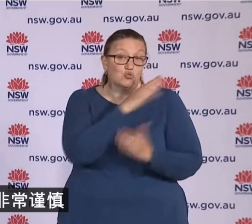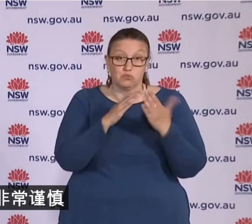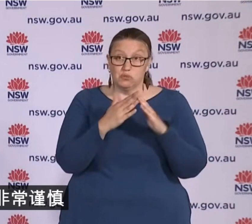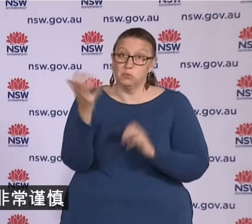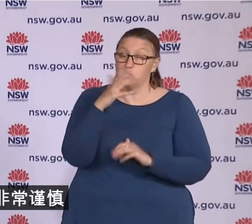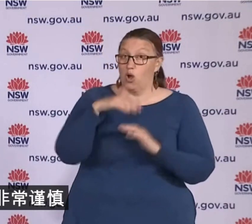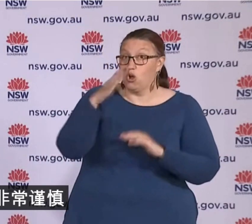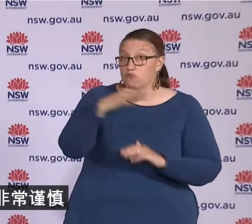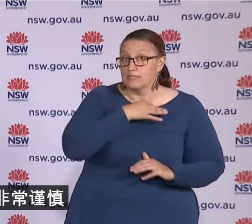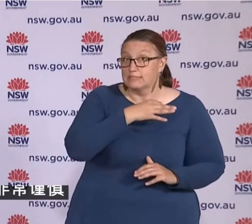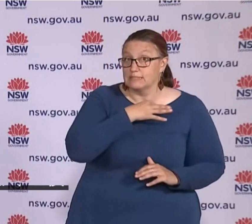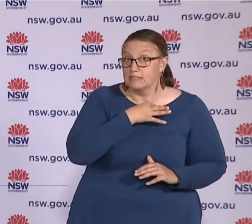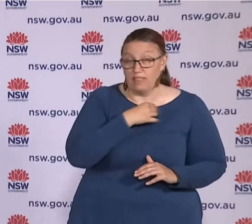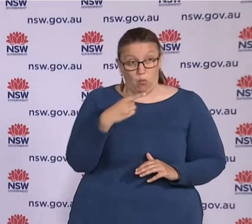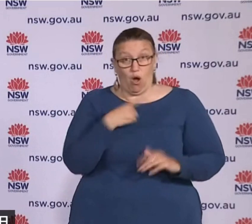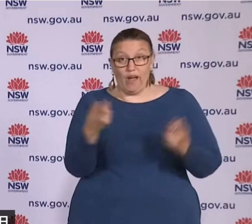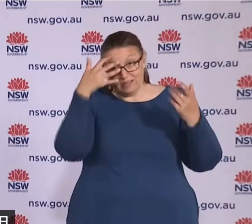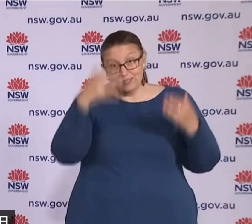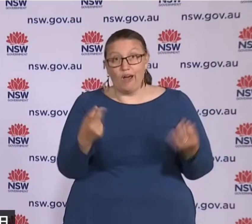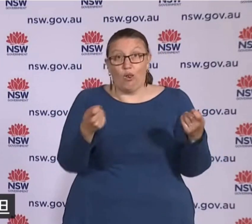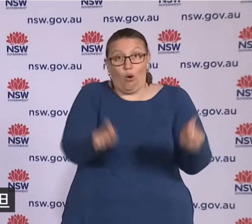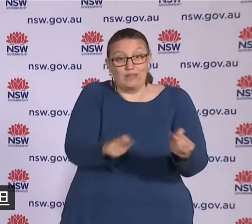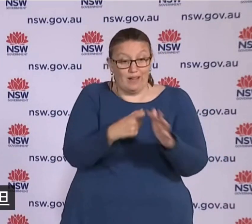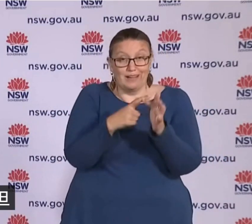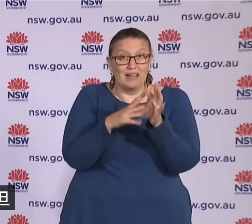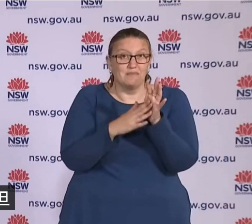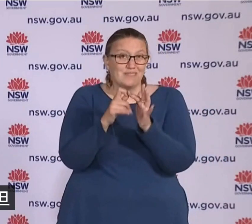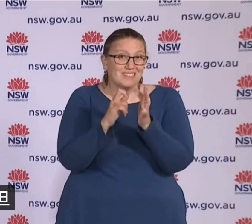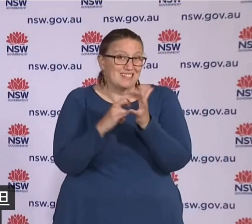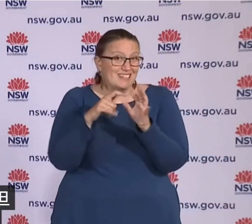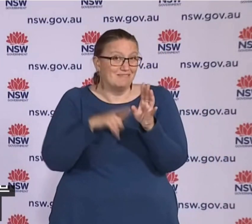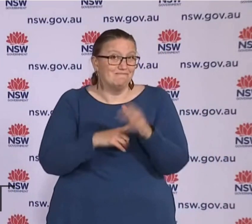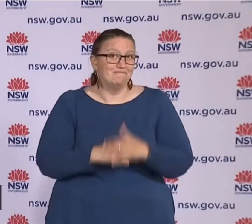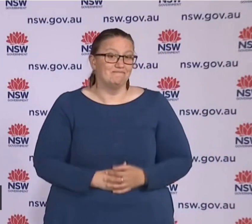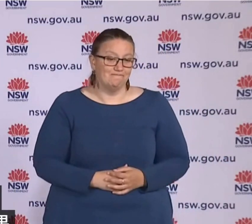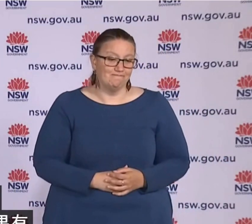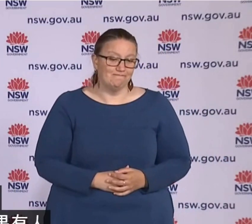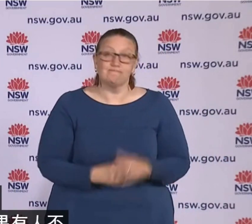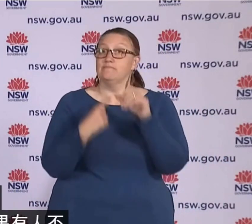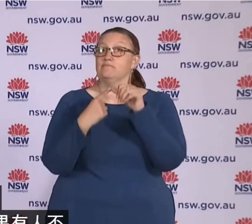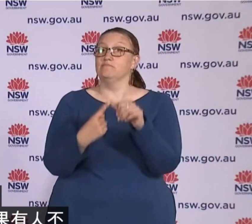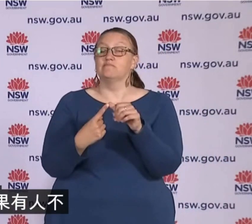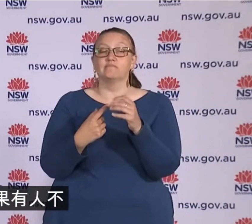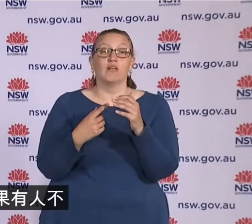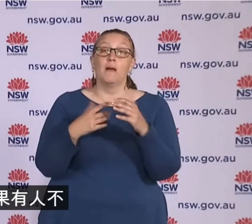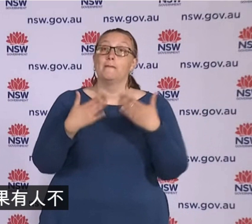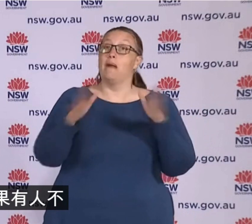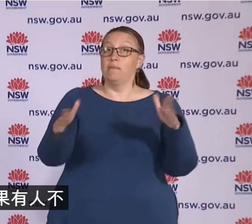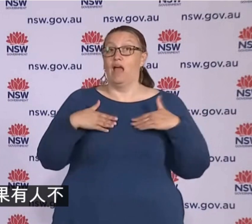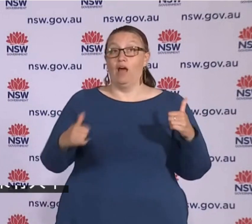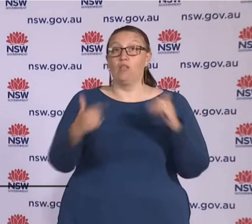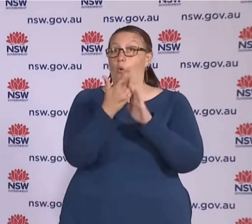cautious about giving out a lot of the specifics of every case, but we do have powers under our Public Health Act that if anyone is not